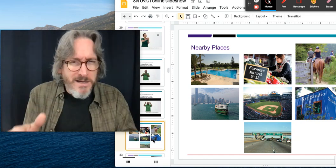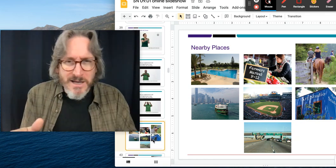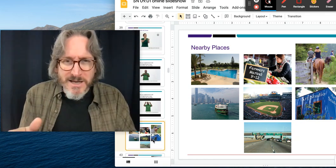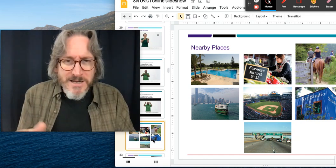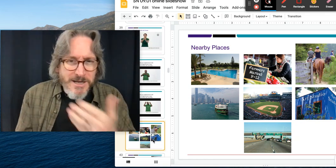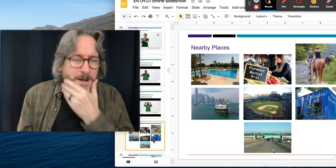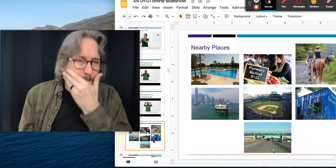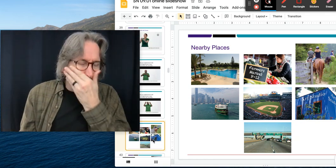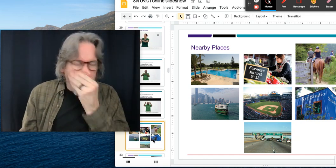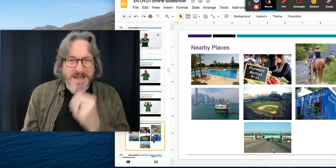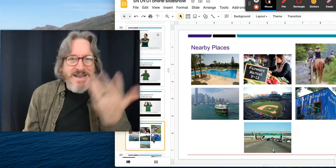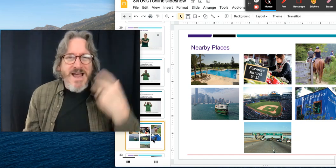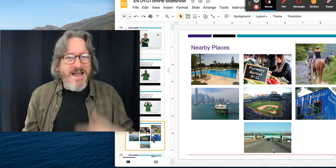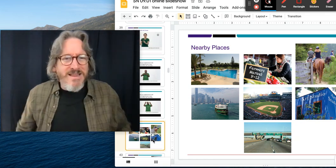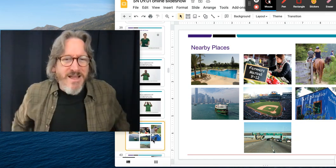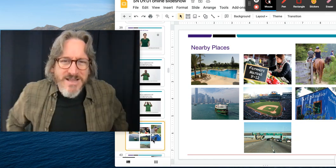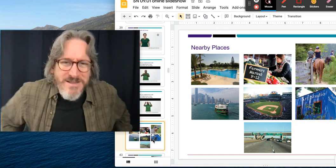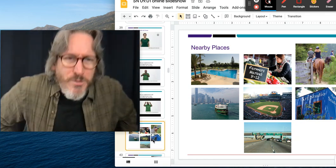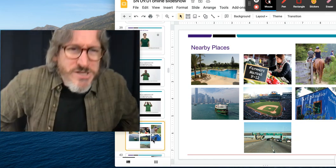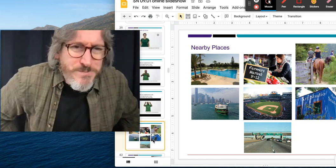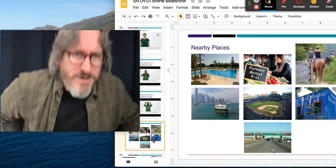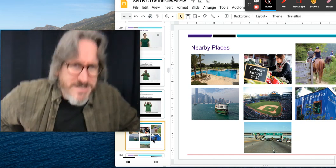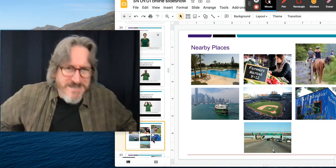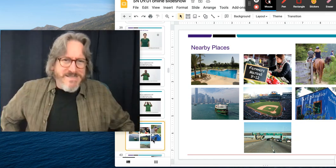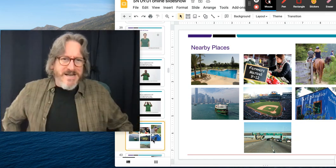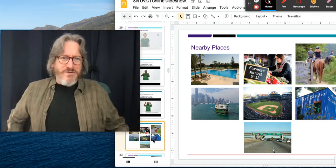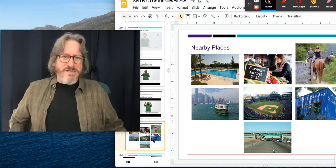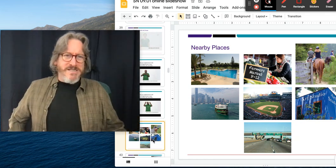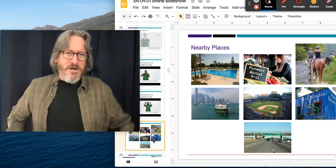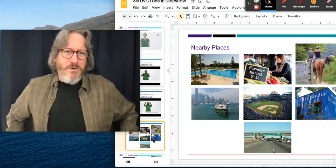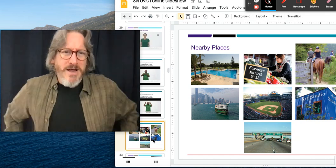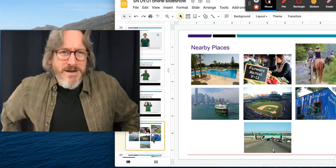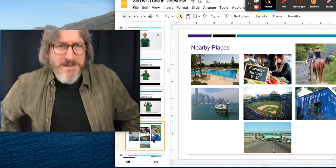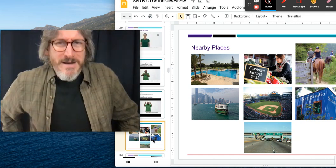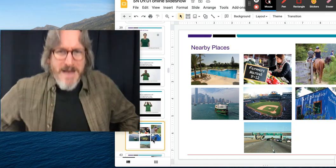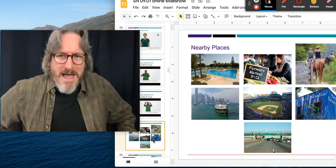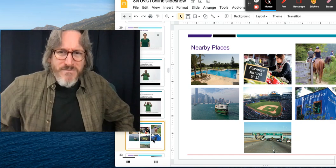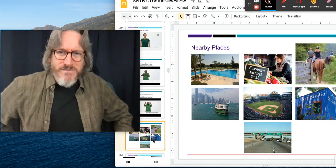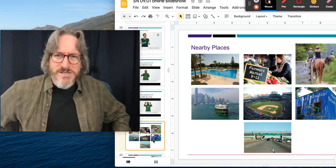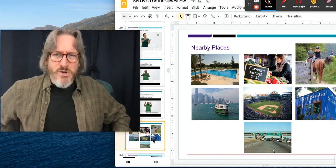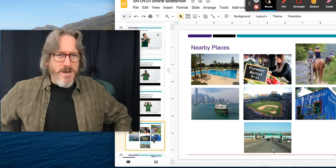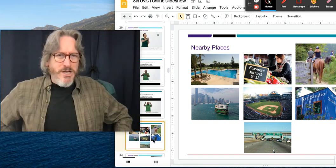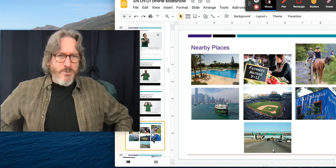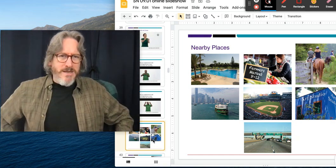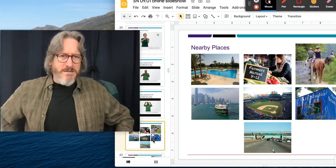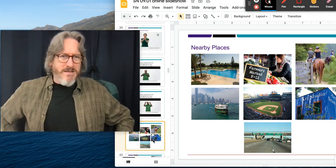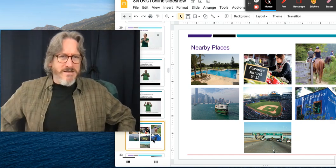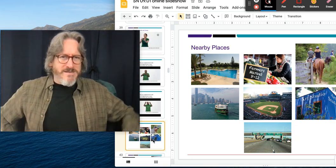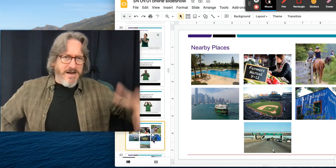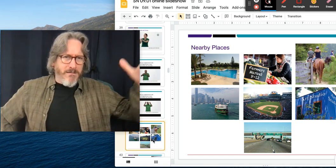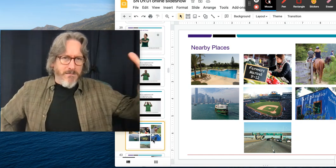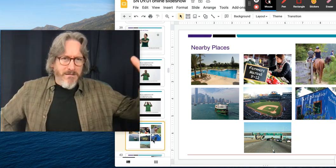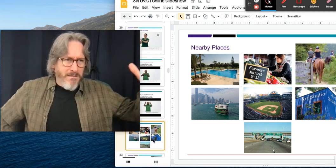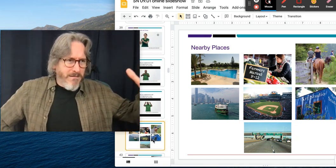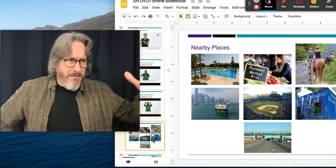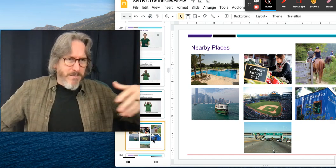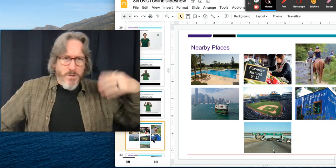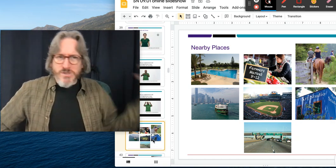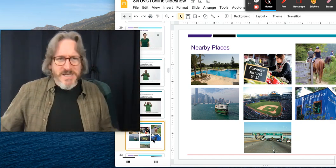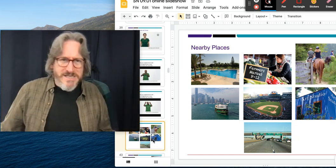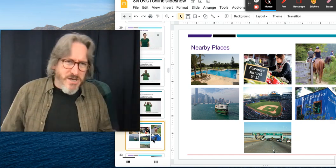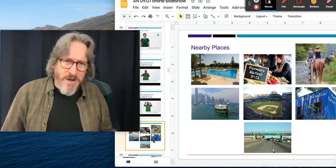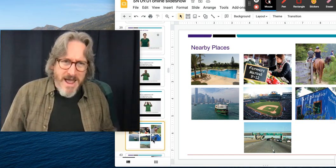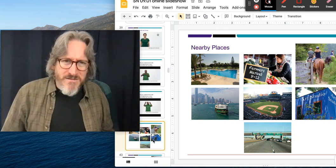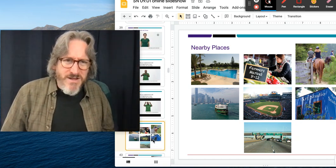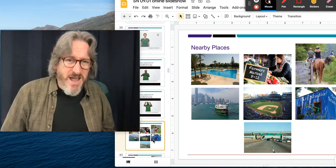Ferry. Again, I love the book's printed in San Francisco, and they have so many unique things there that